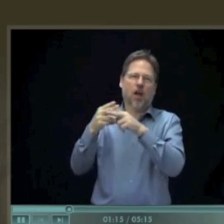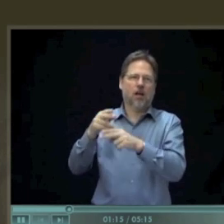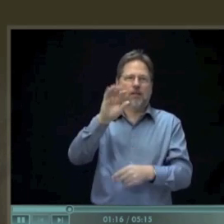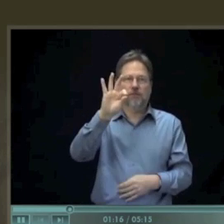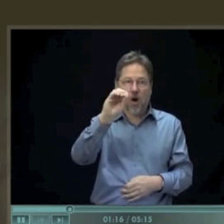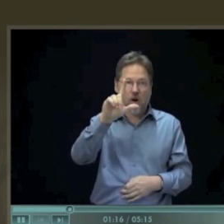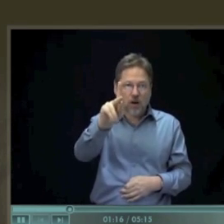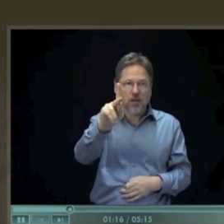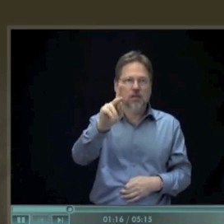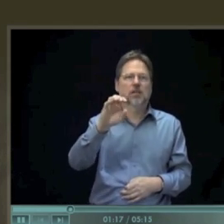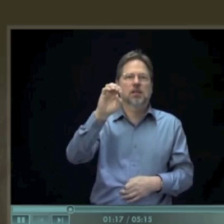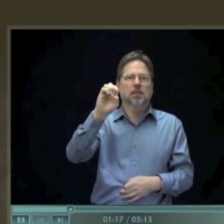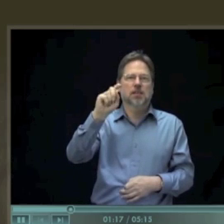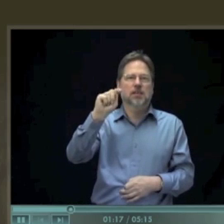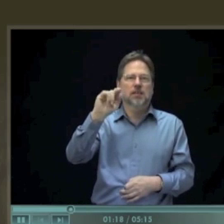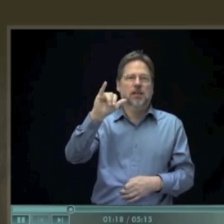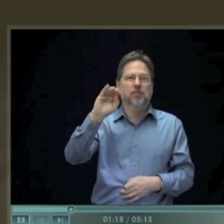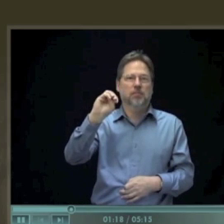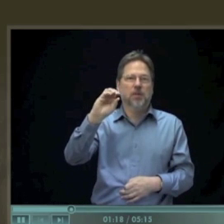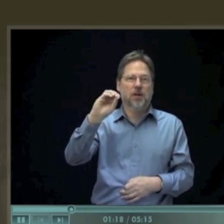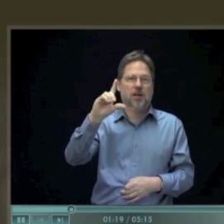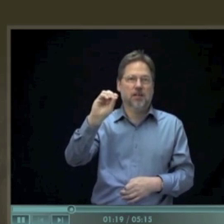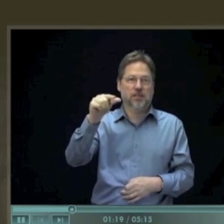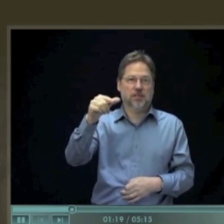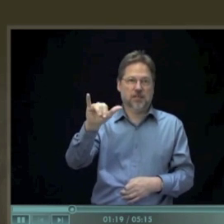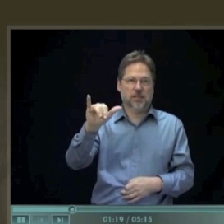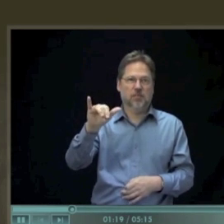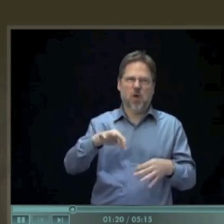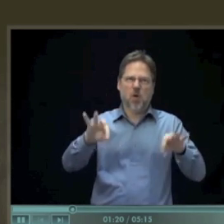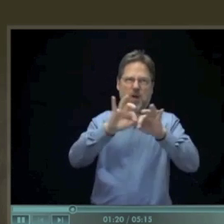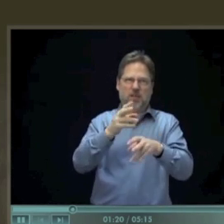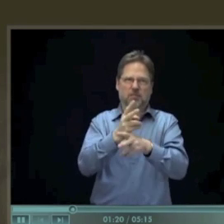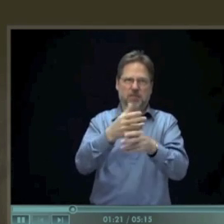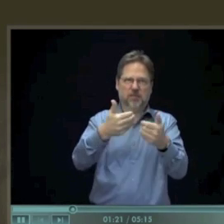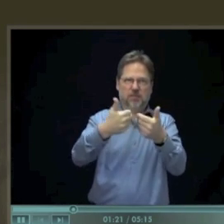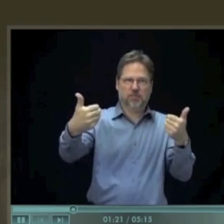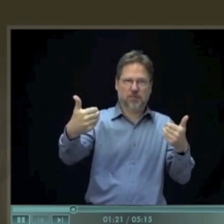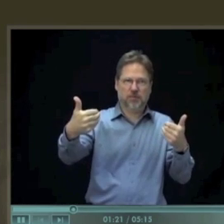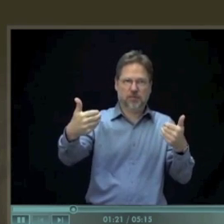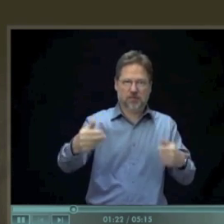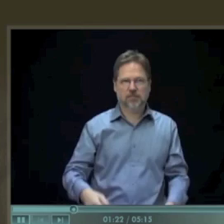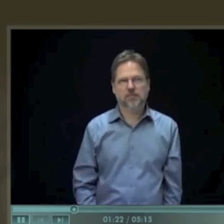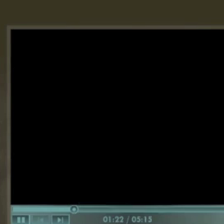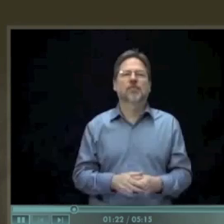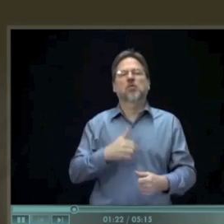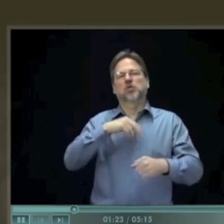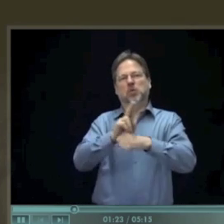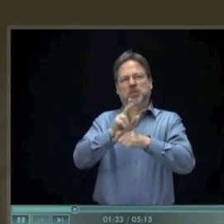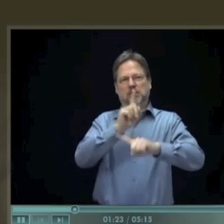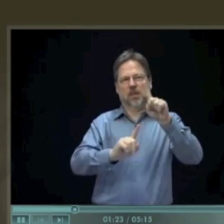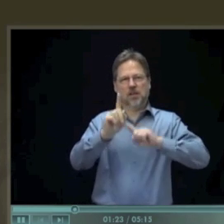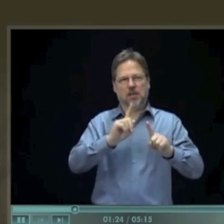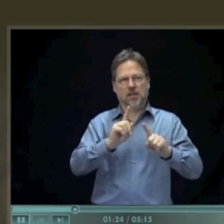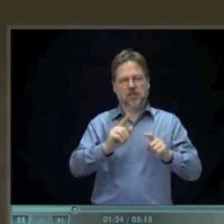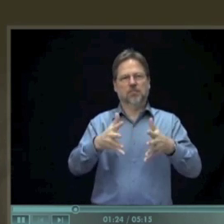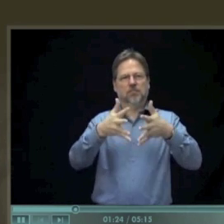Somebody might say, oh, I think that sign comes from this or that. Well, that's really folk etymology. And it's important to keep that